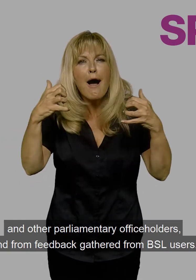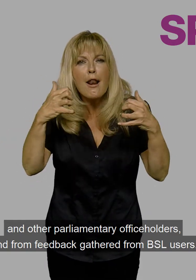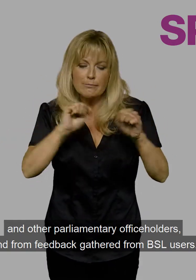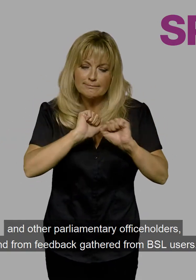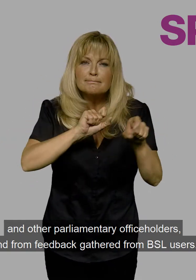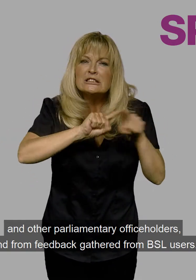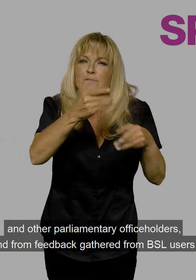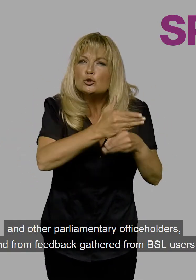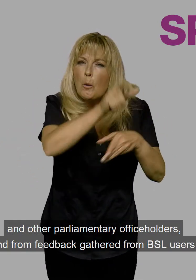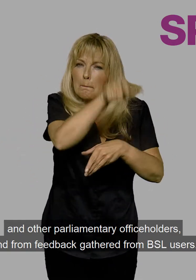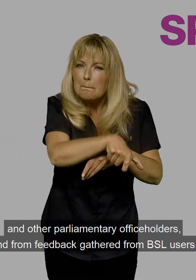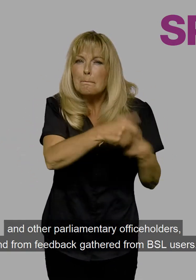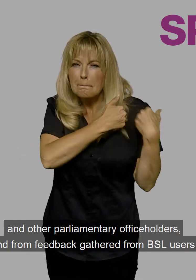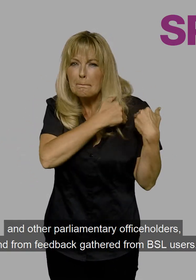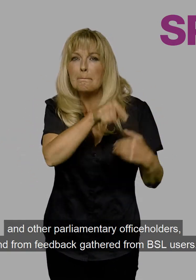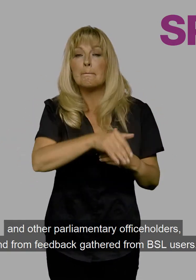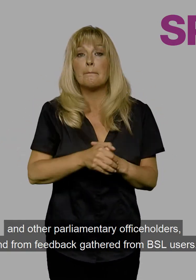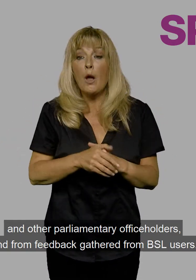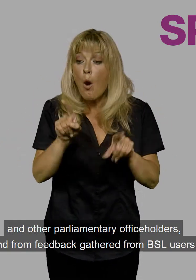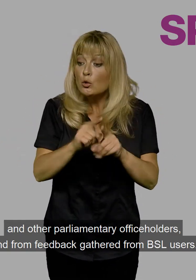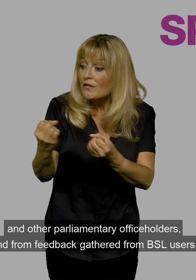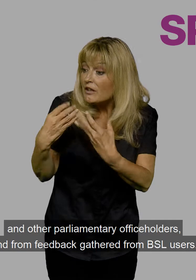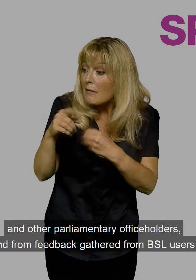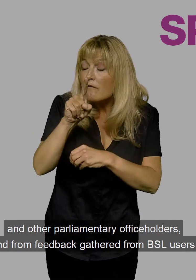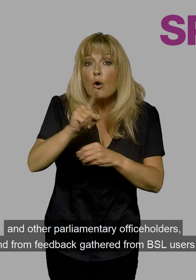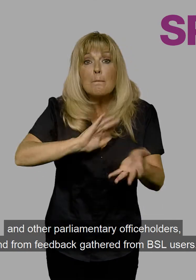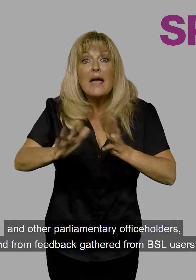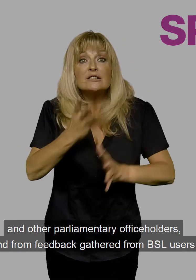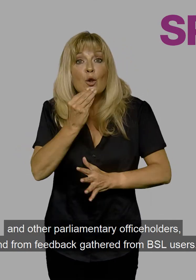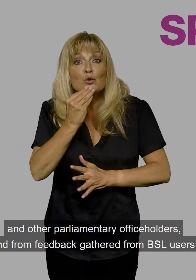holders, and from feedback gathered from BSL users.